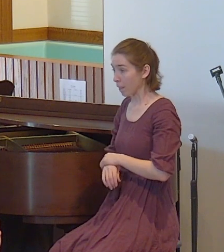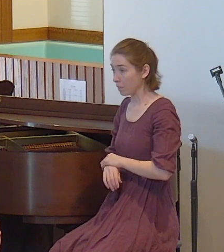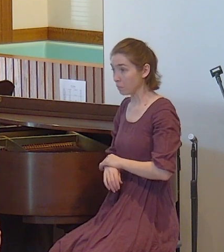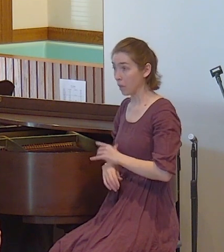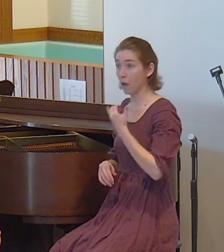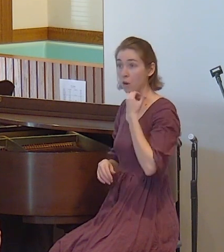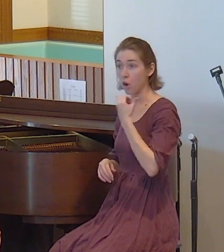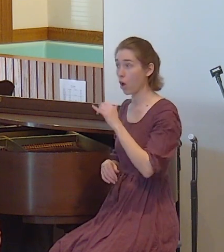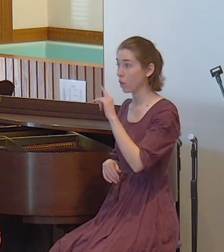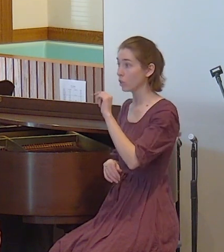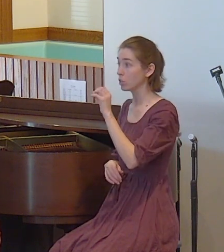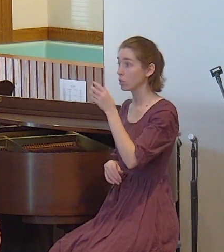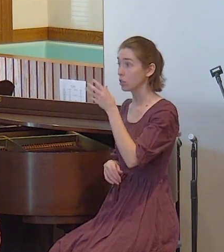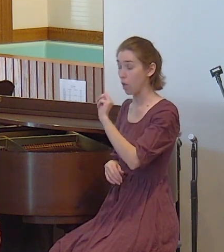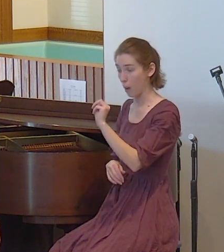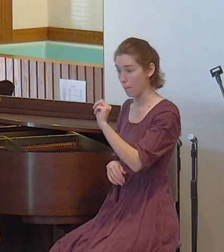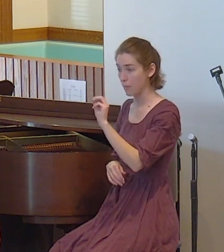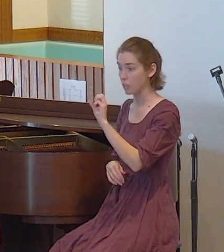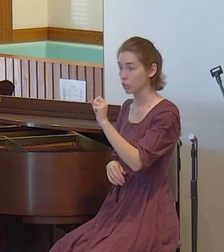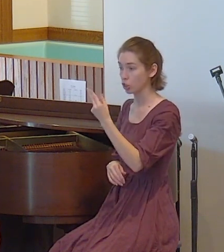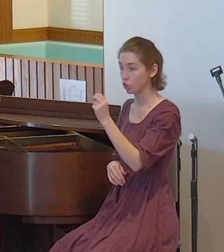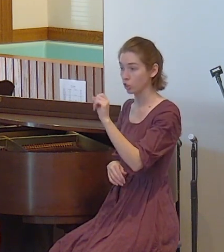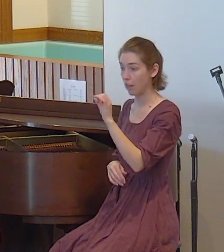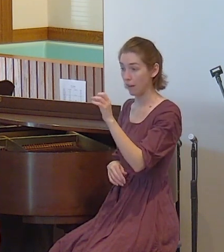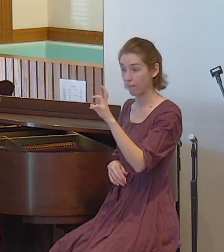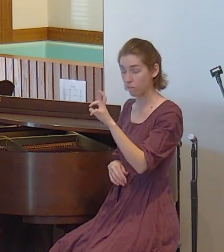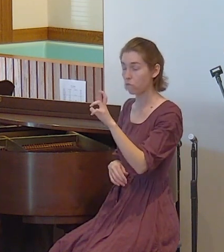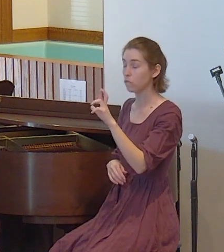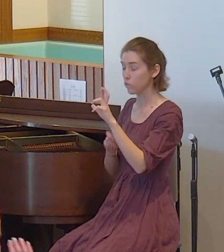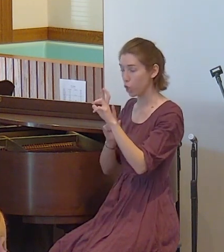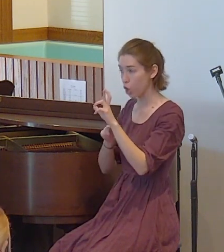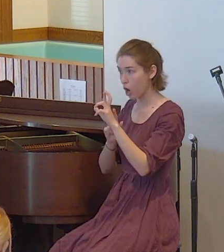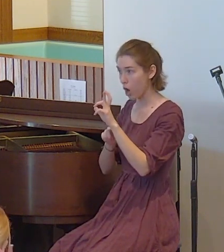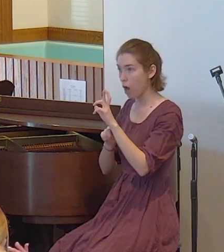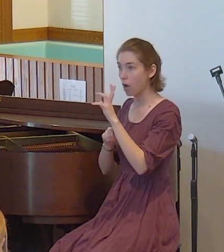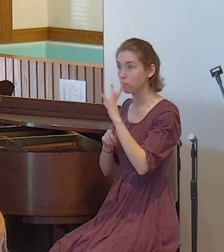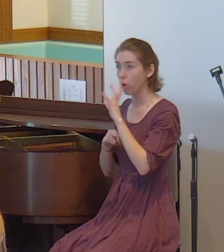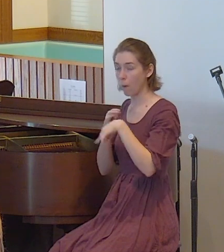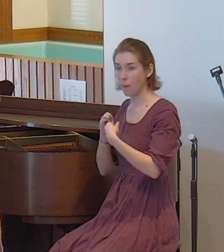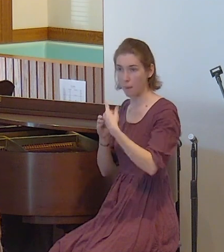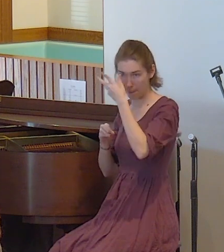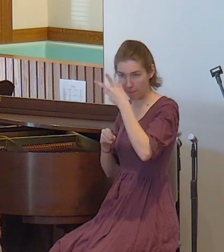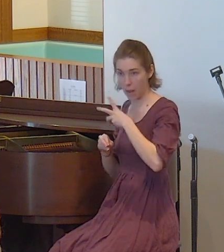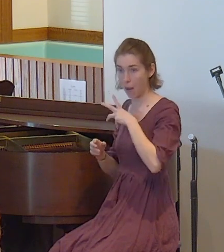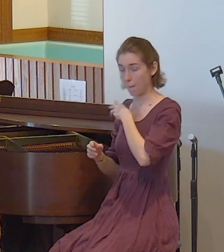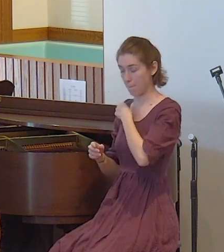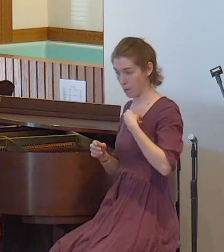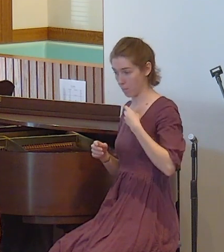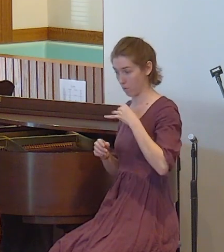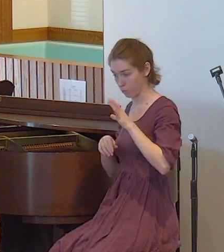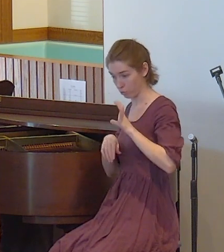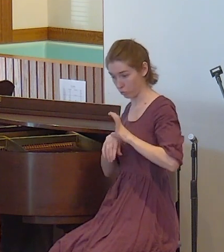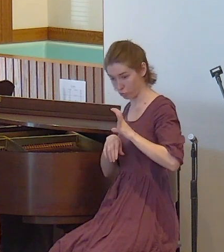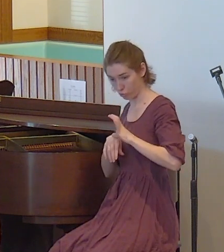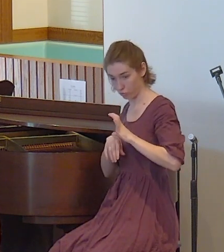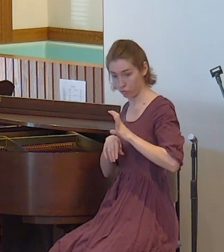I called Tom Schaefer because I told Raoul about a man that's a member of our church that